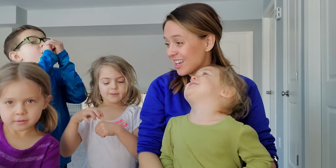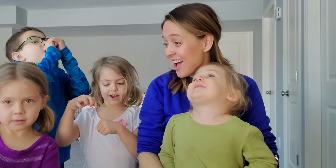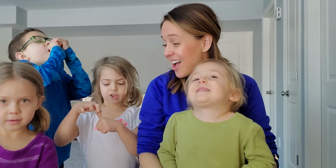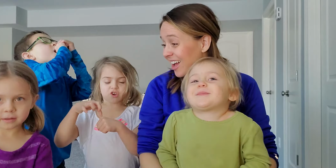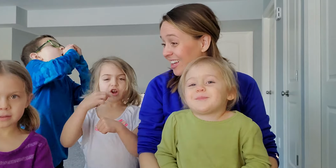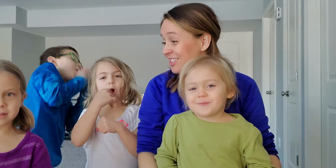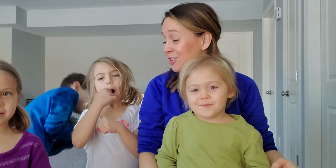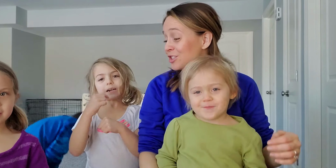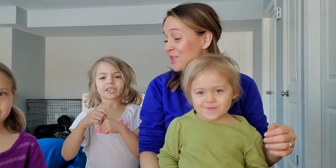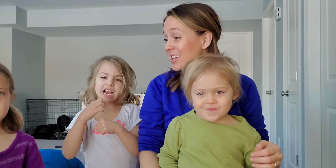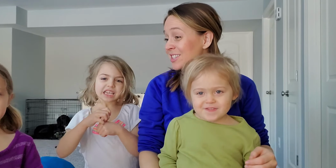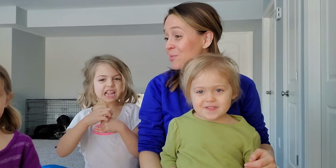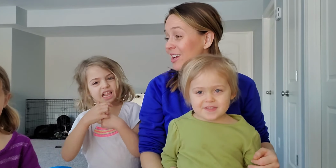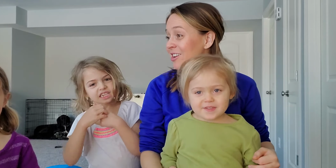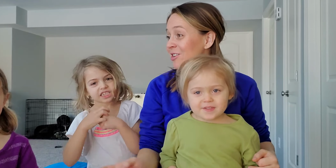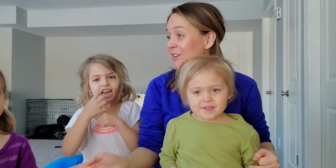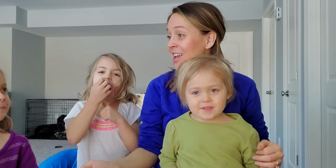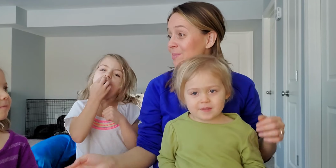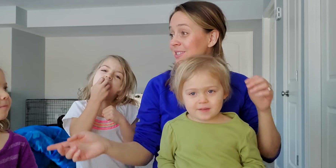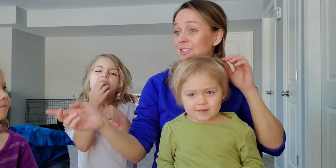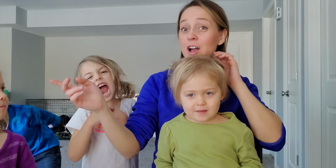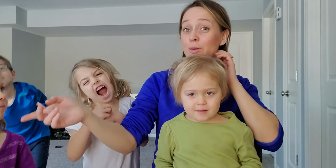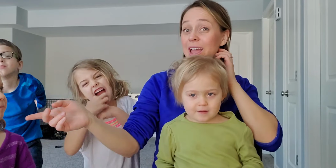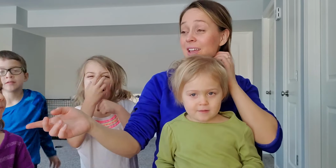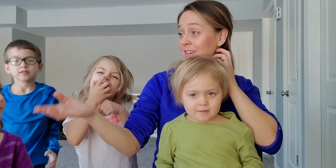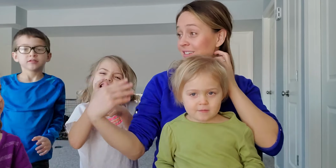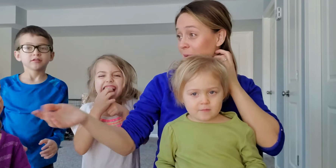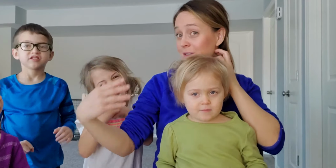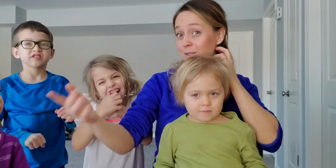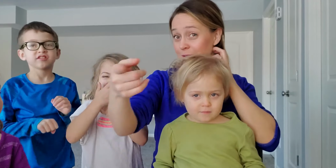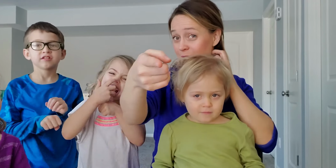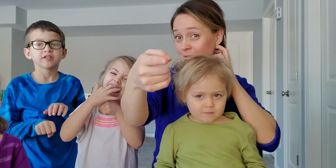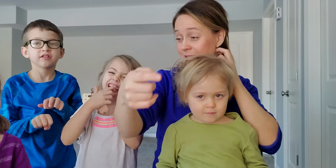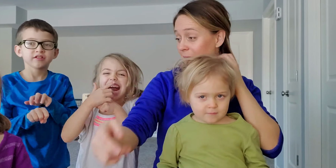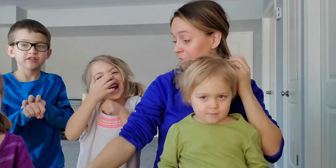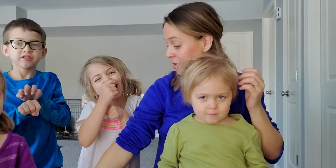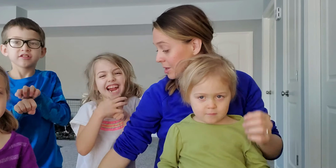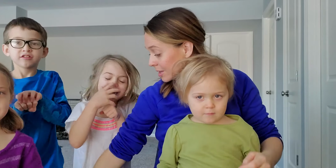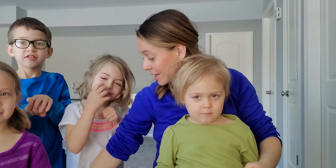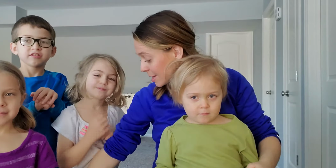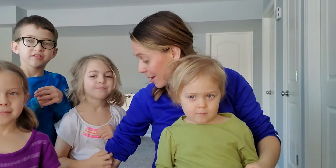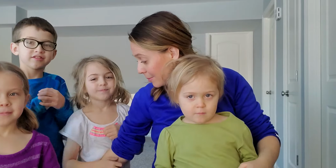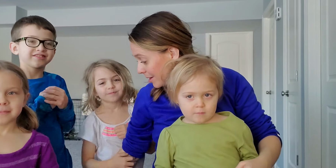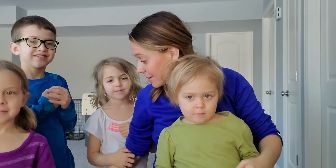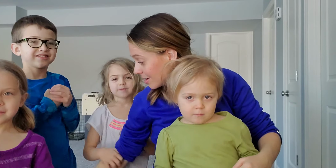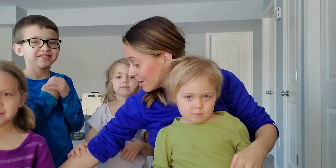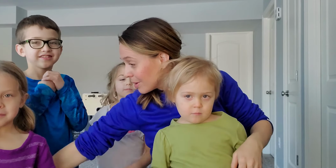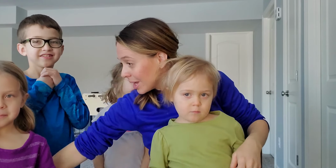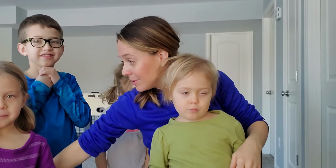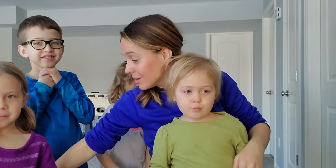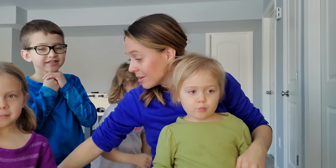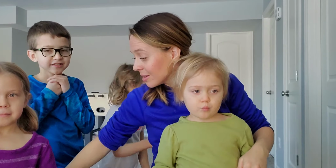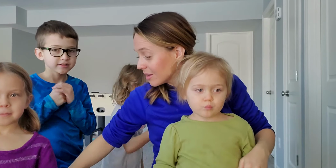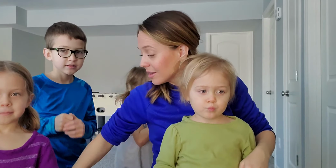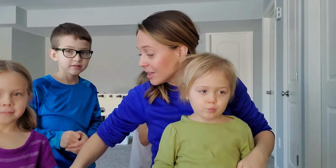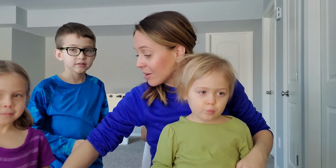did. So grapes. She wants to bring grapes. Okay, come on closer so you can be in this camera too. Okay, sit behind me. Behind me. Now come